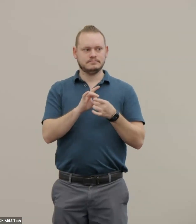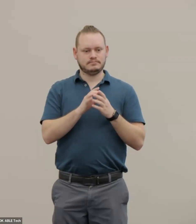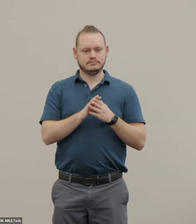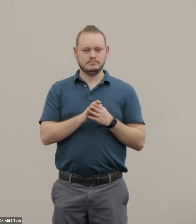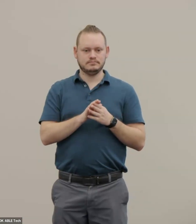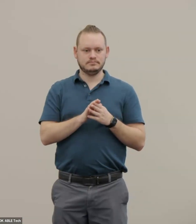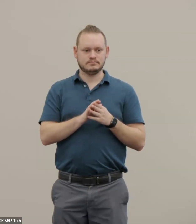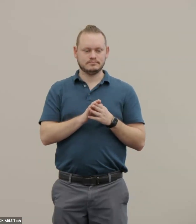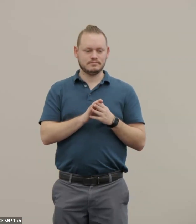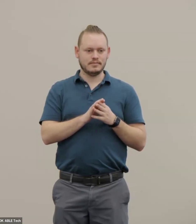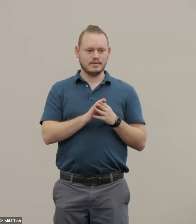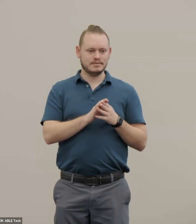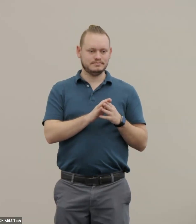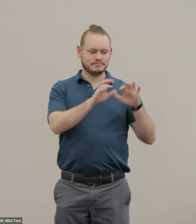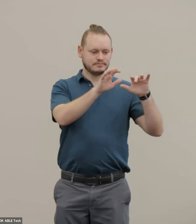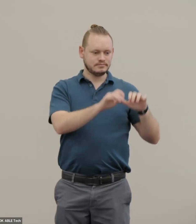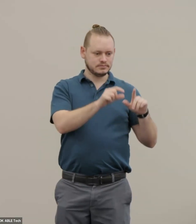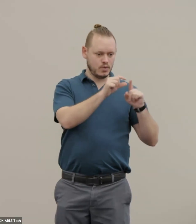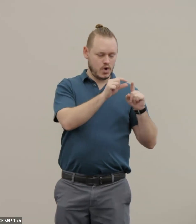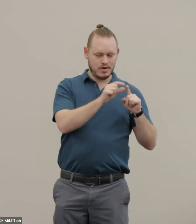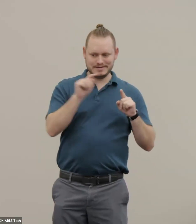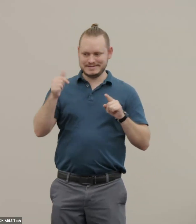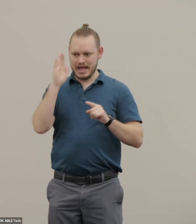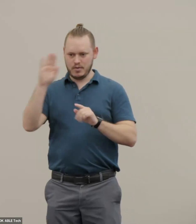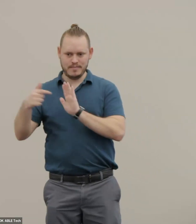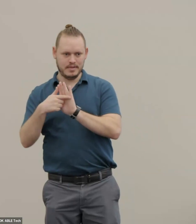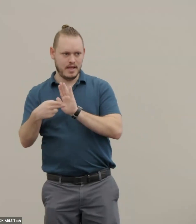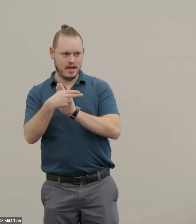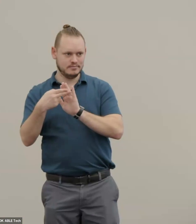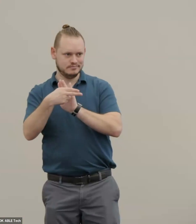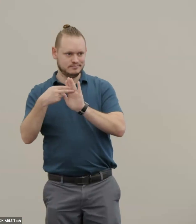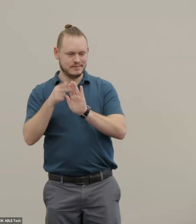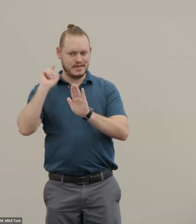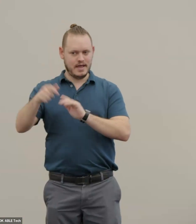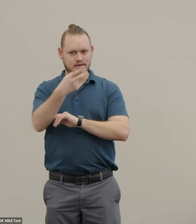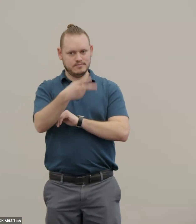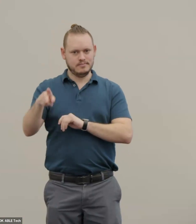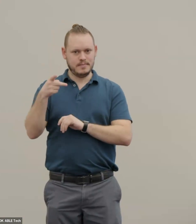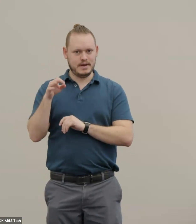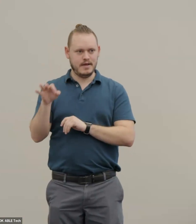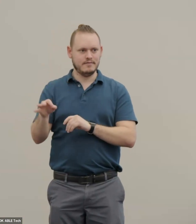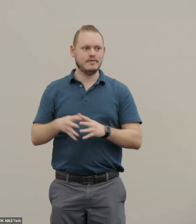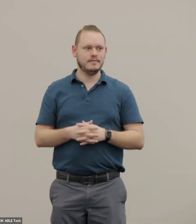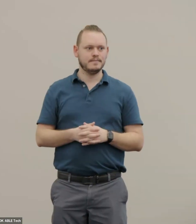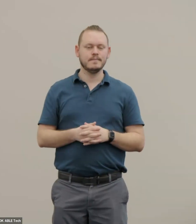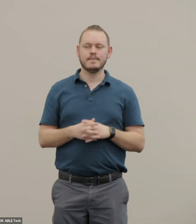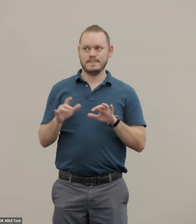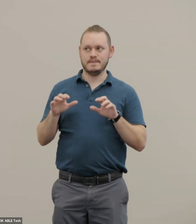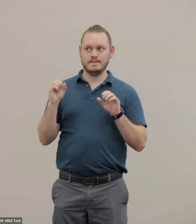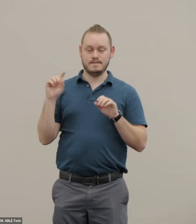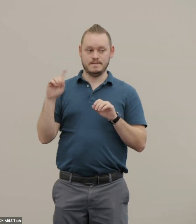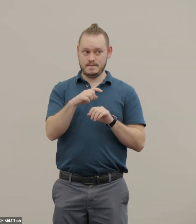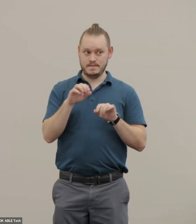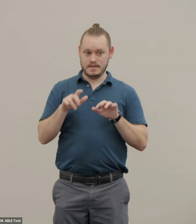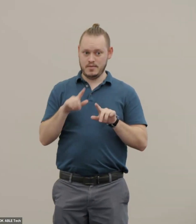in your Word document and the tag that'll be applied when you export to the PDF format. So the keyboard command